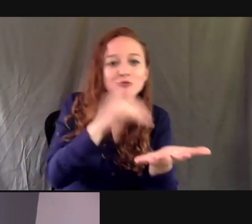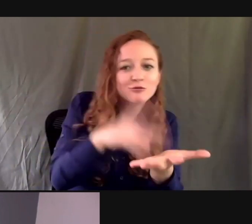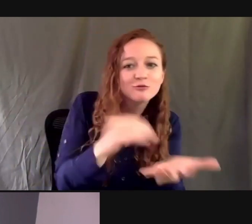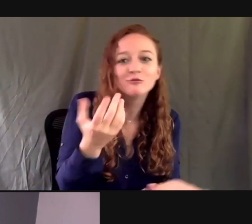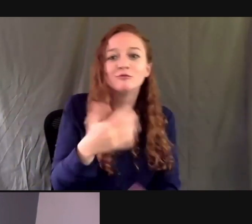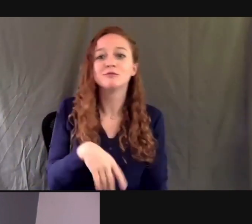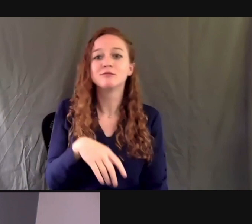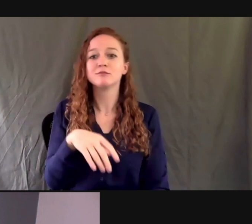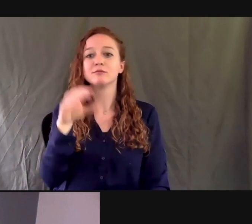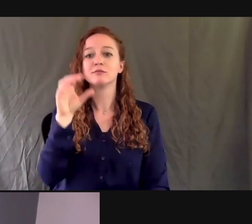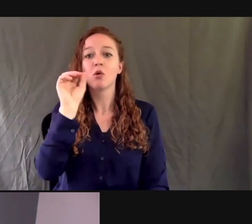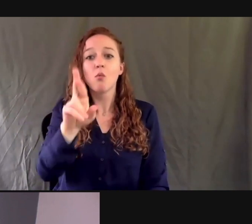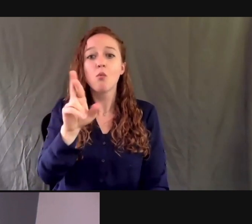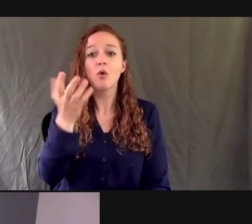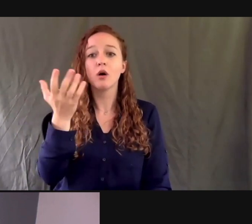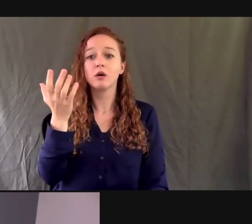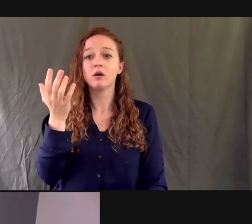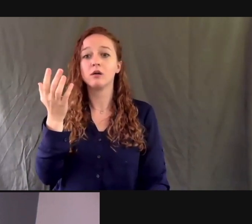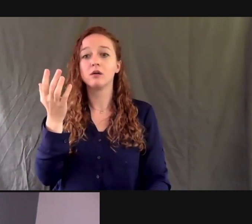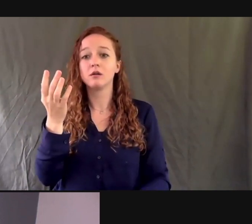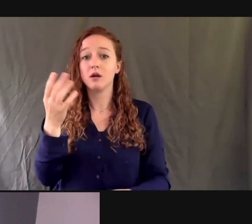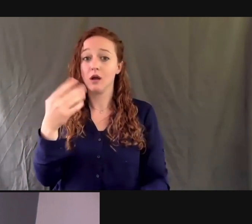fields?